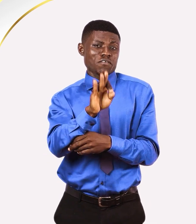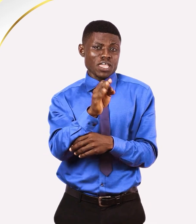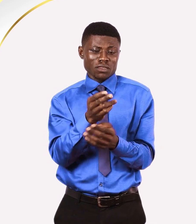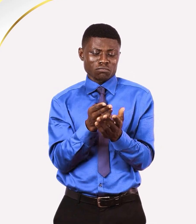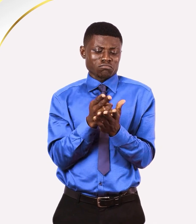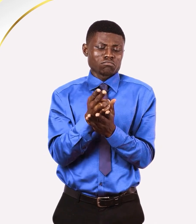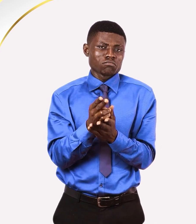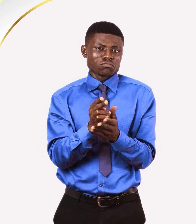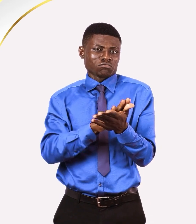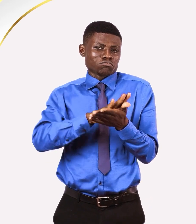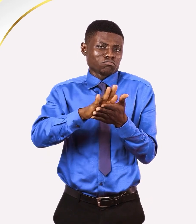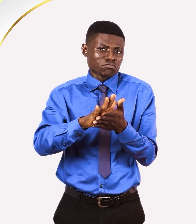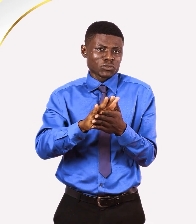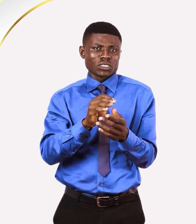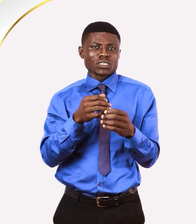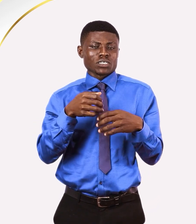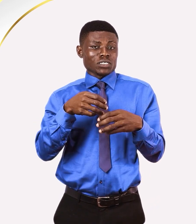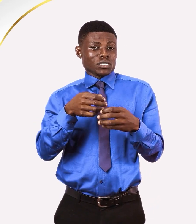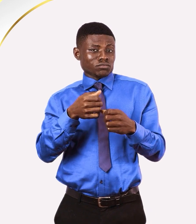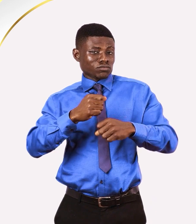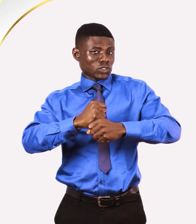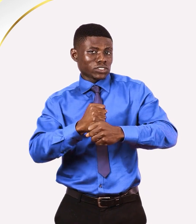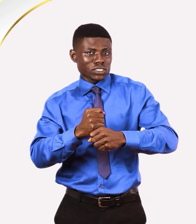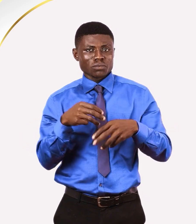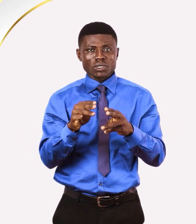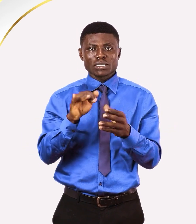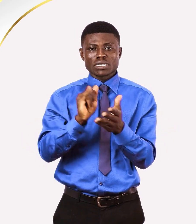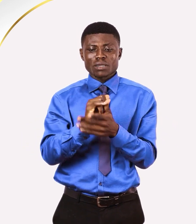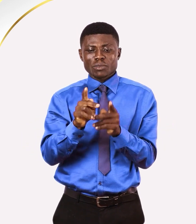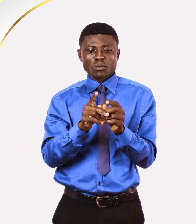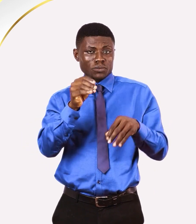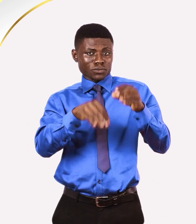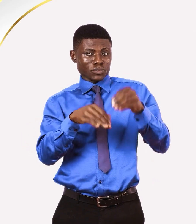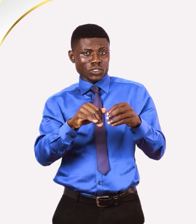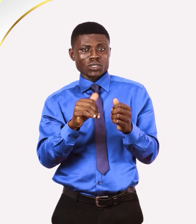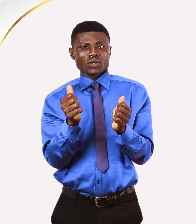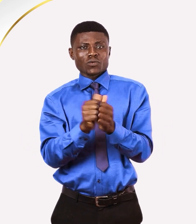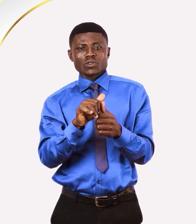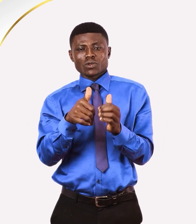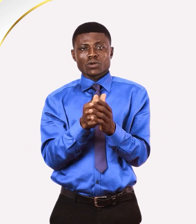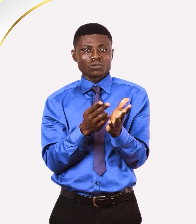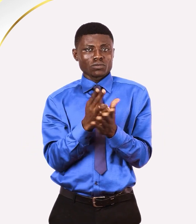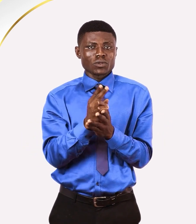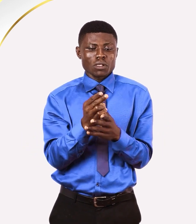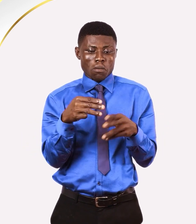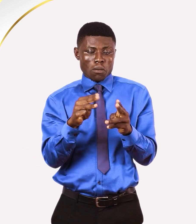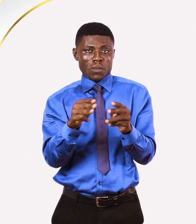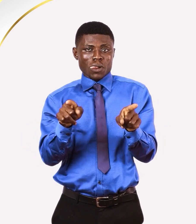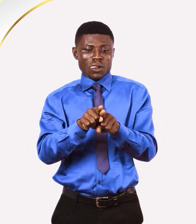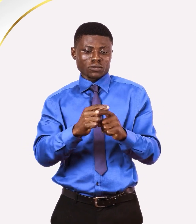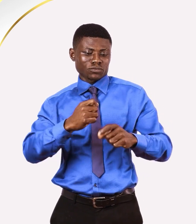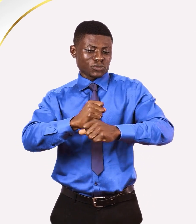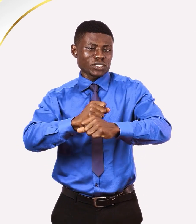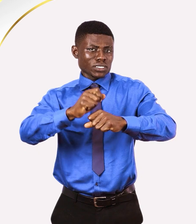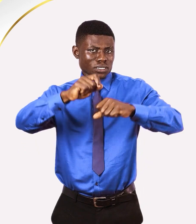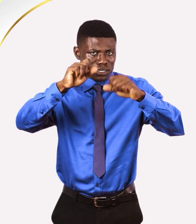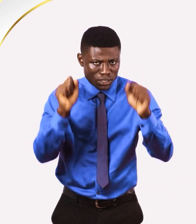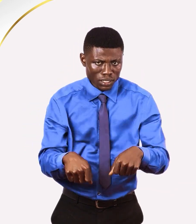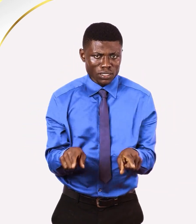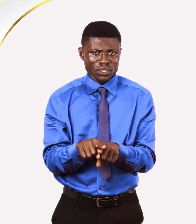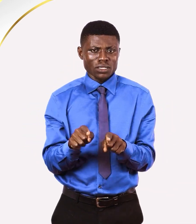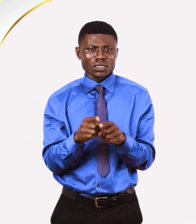and transparent securities market in which investors and the integrity of the market are